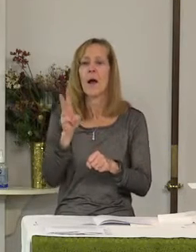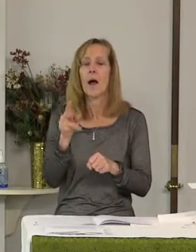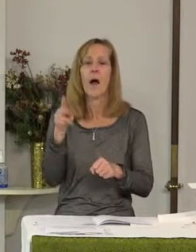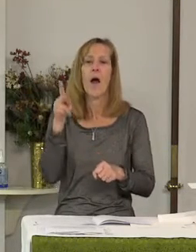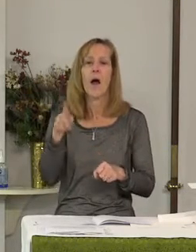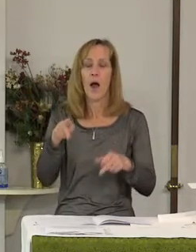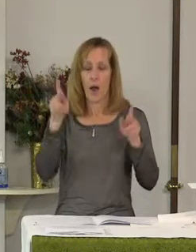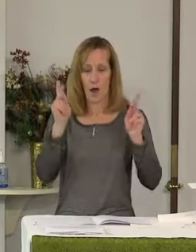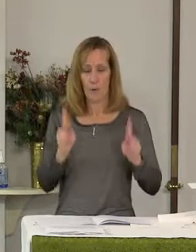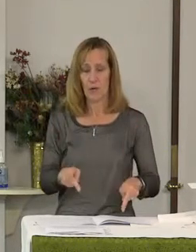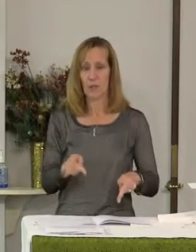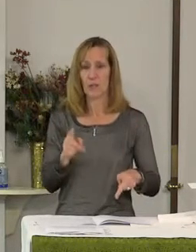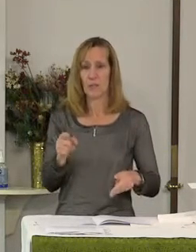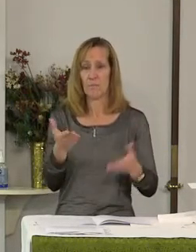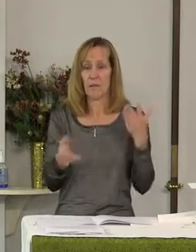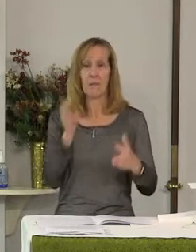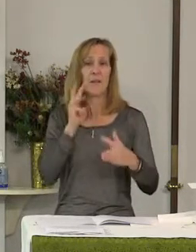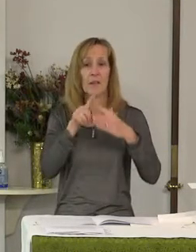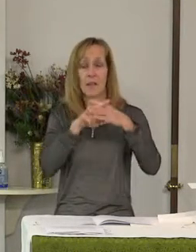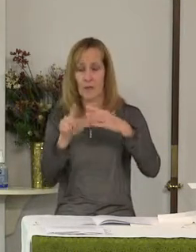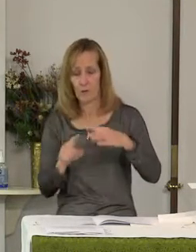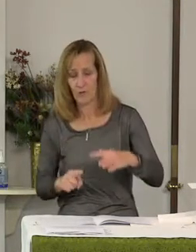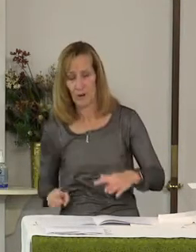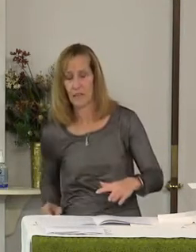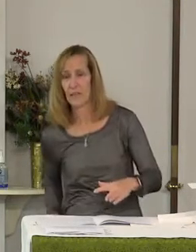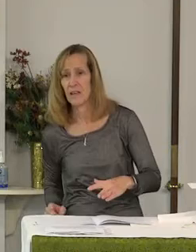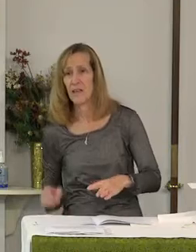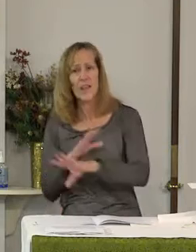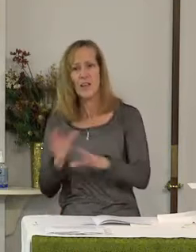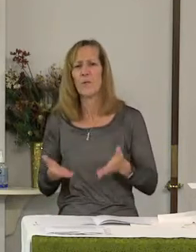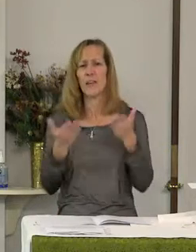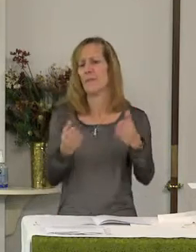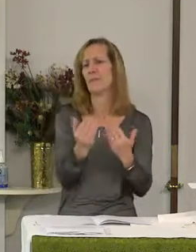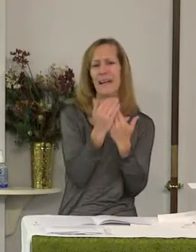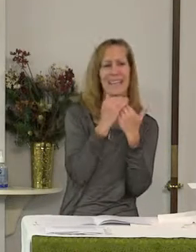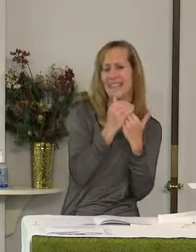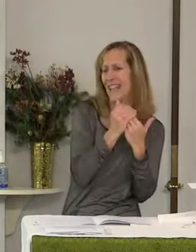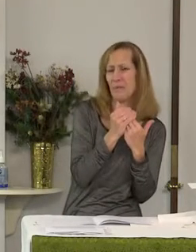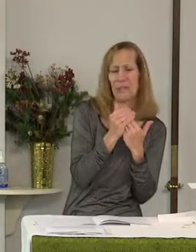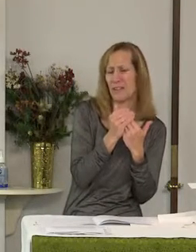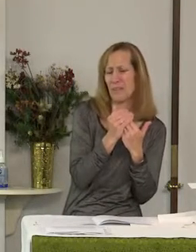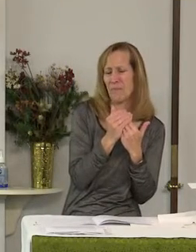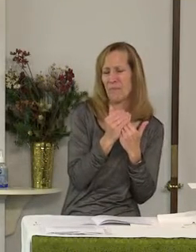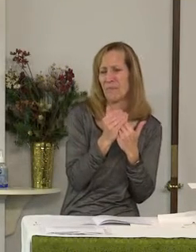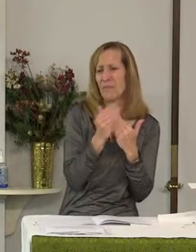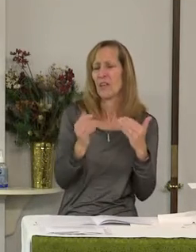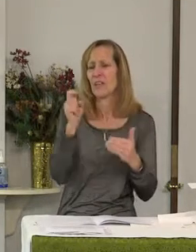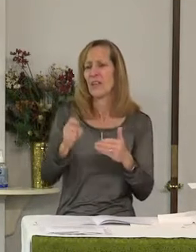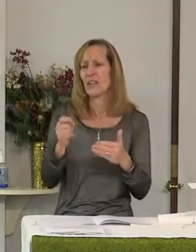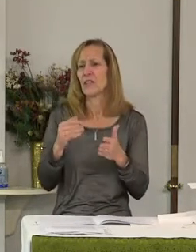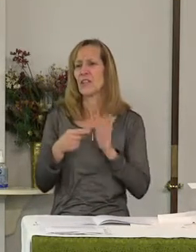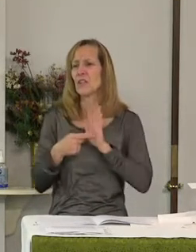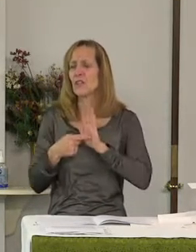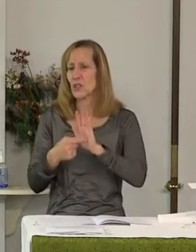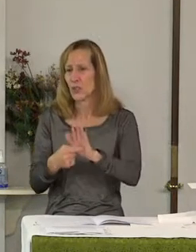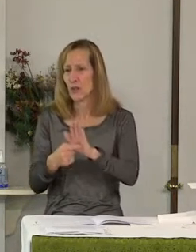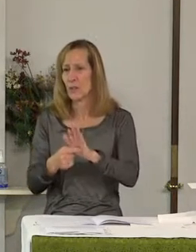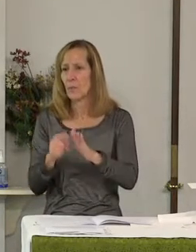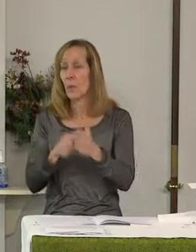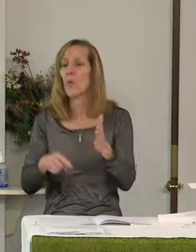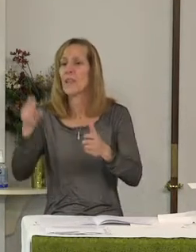sandwich, no matter how good the sandwich might be. To know what aspect of the good news one needs to